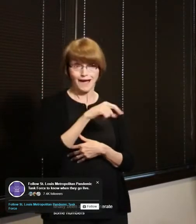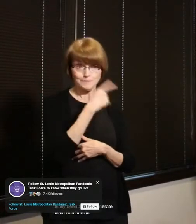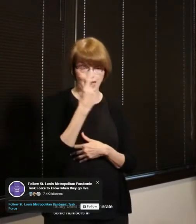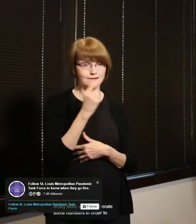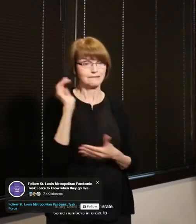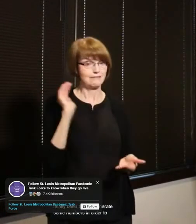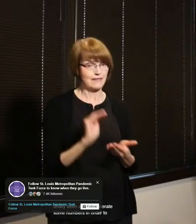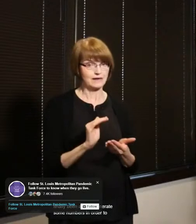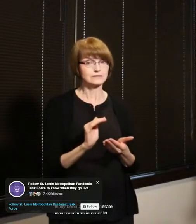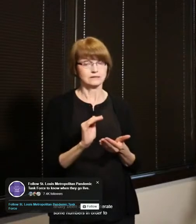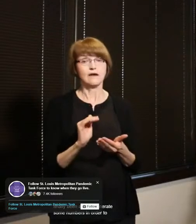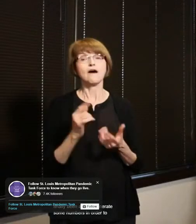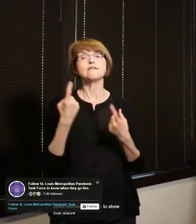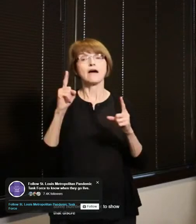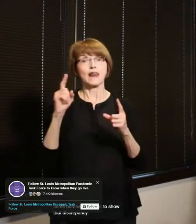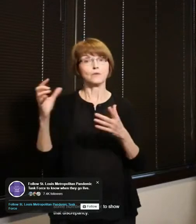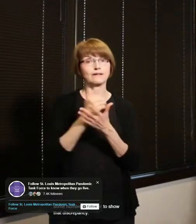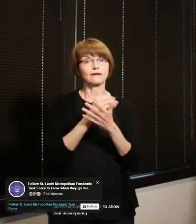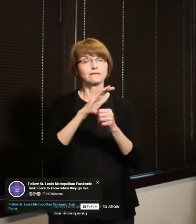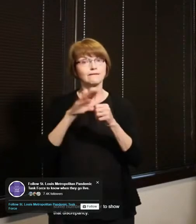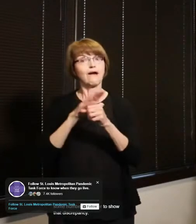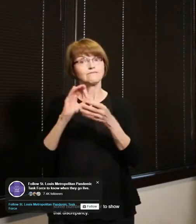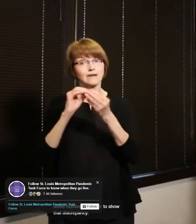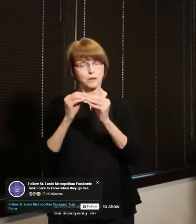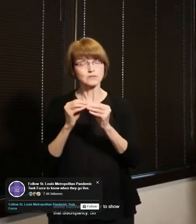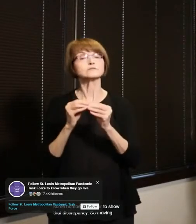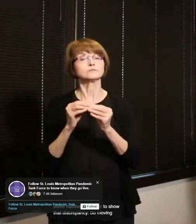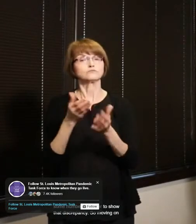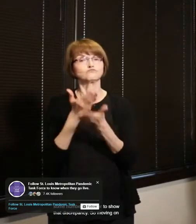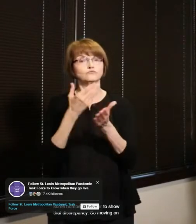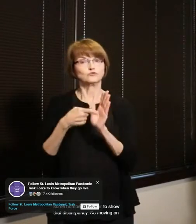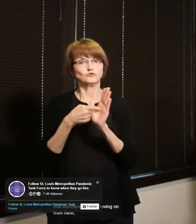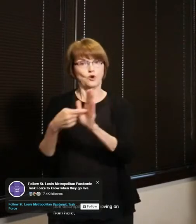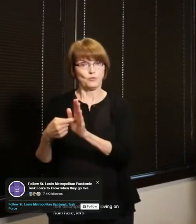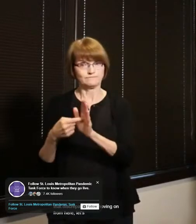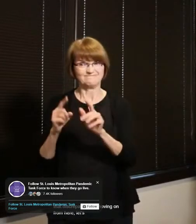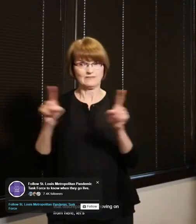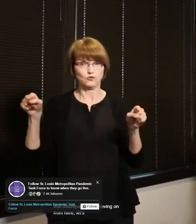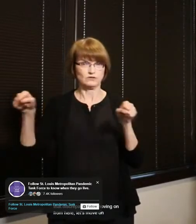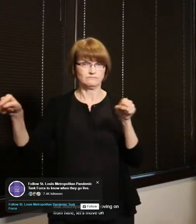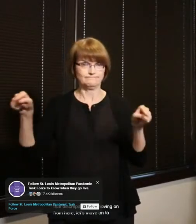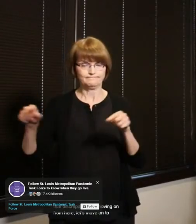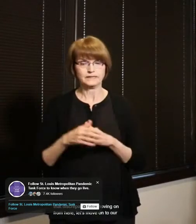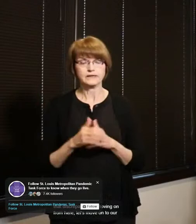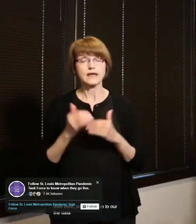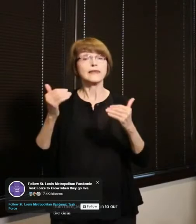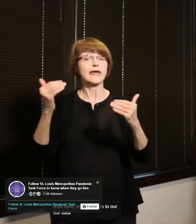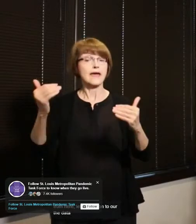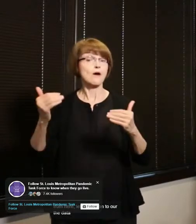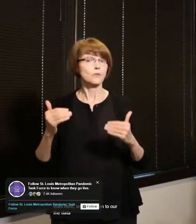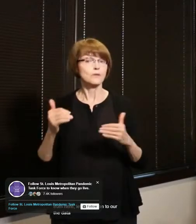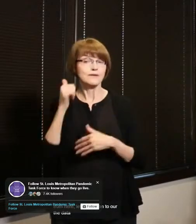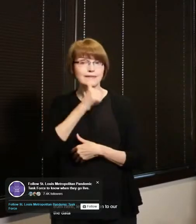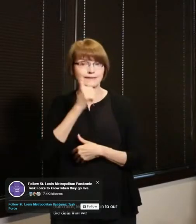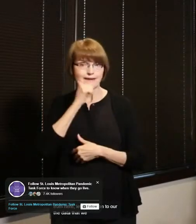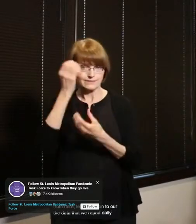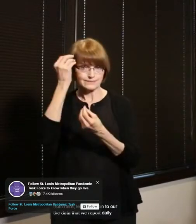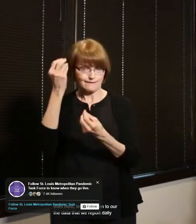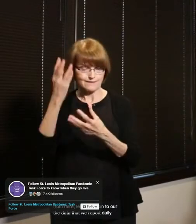to show that discrepancy. So moving on from here, let's move on to the data that we report